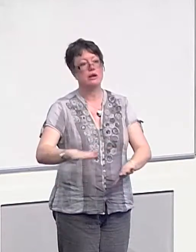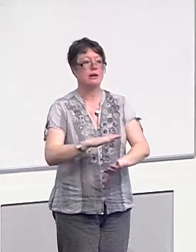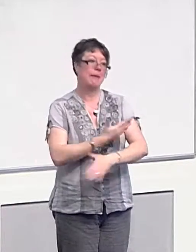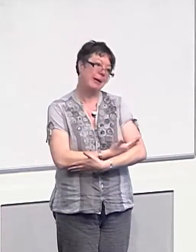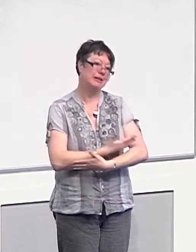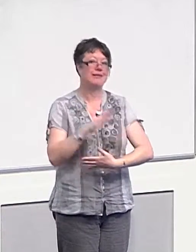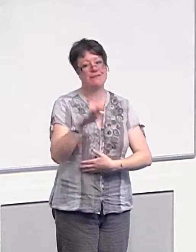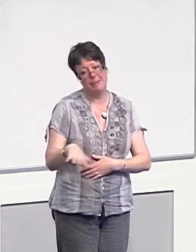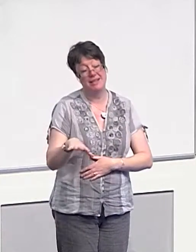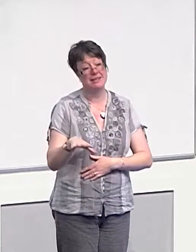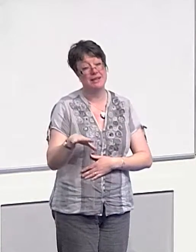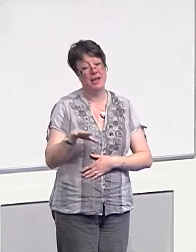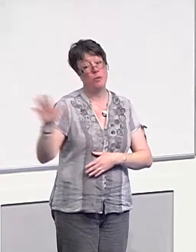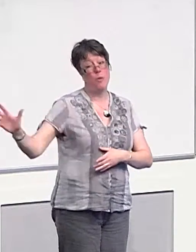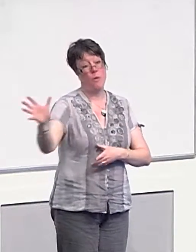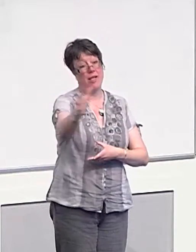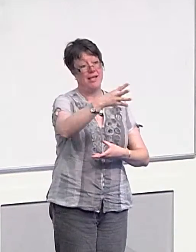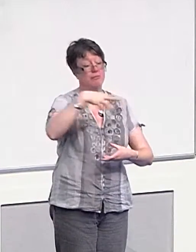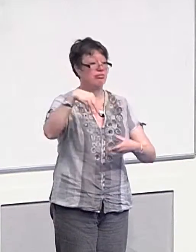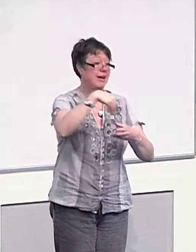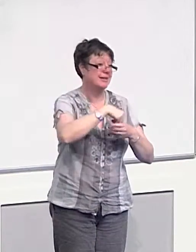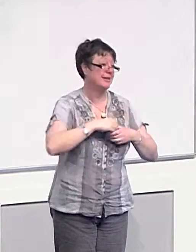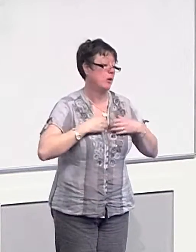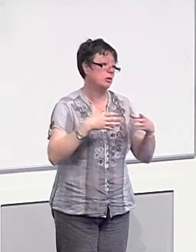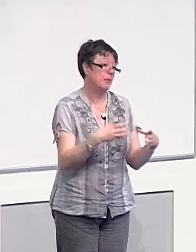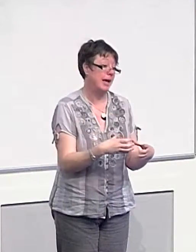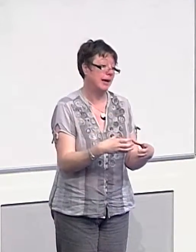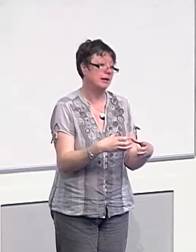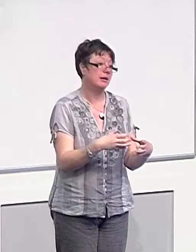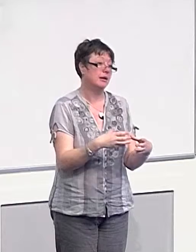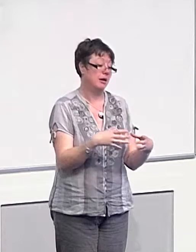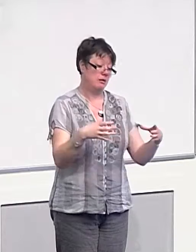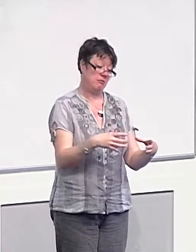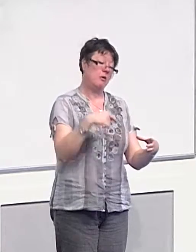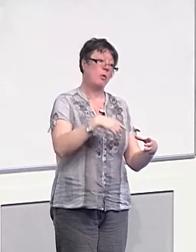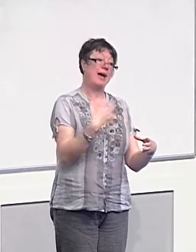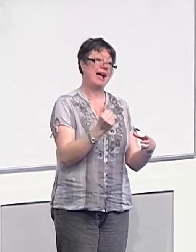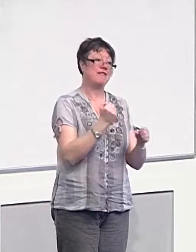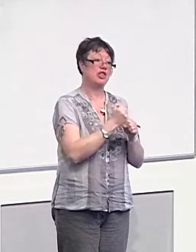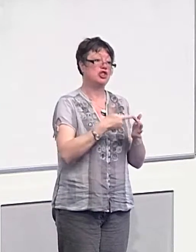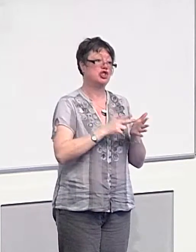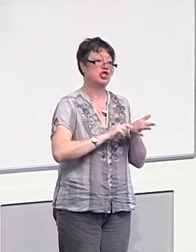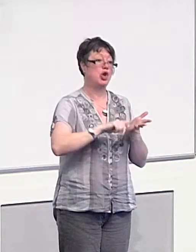are embraced by our domain. And within our domain, we have the Manchester Genomics Centre,